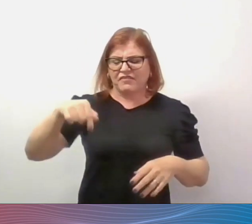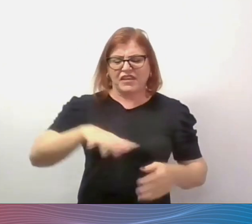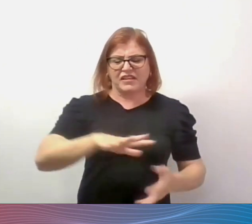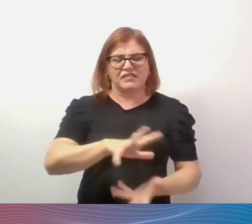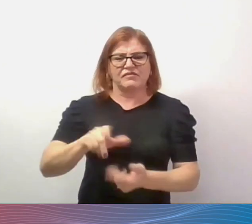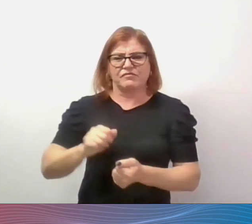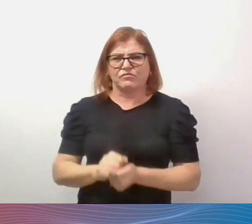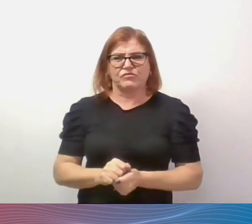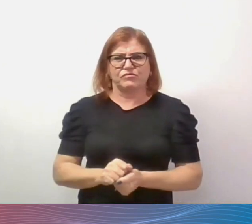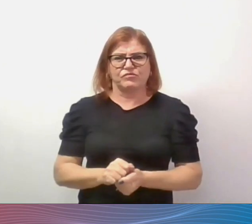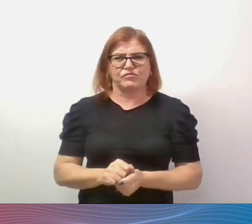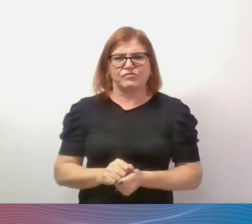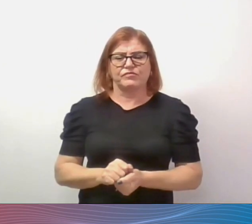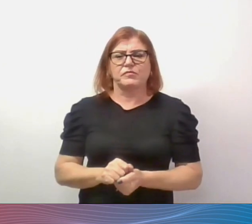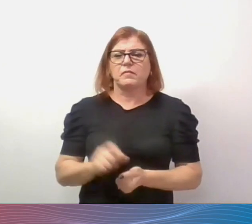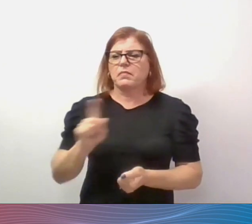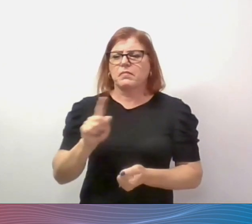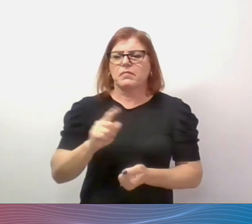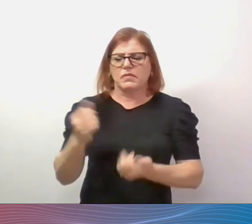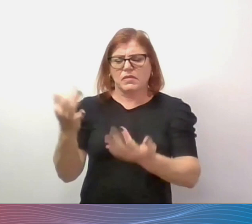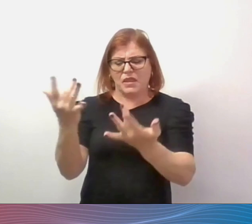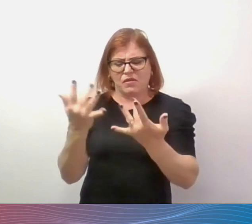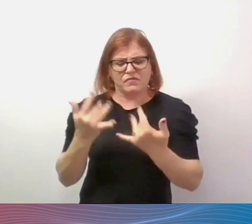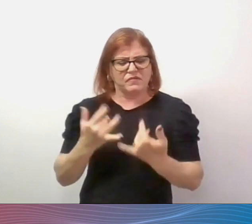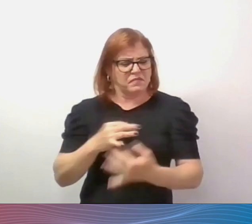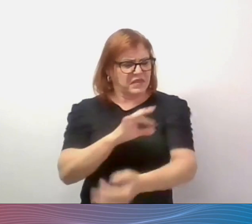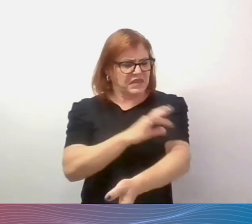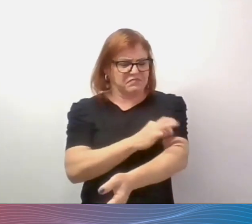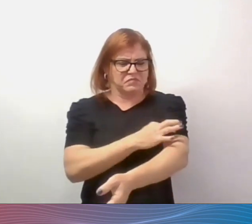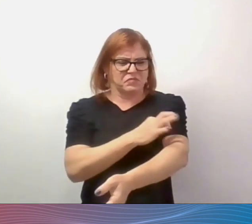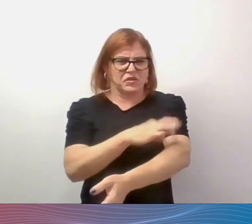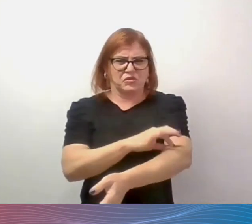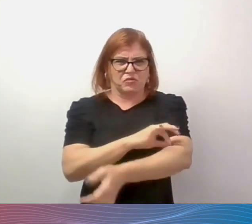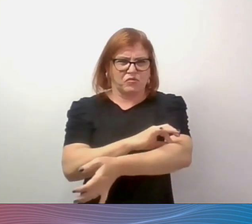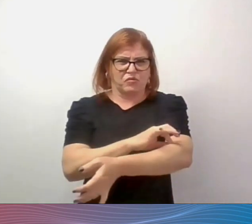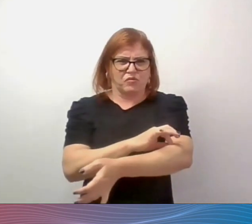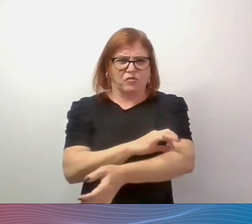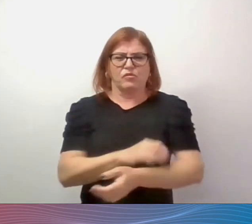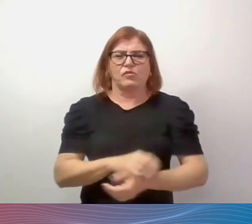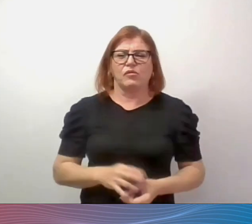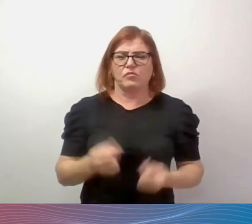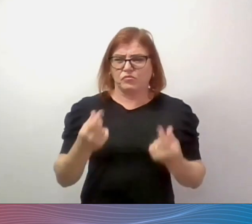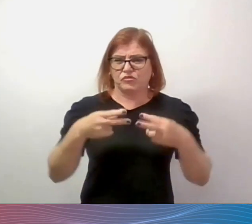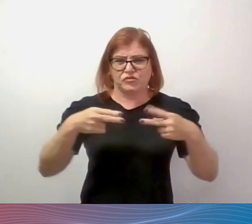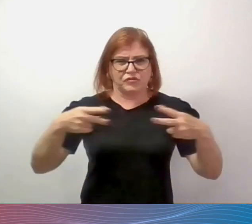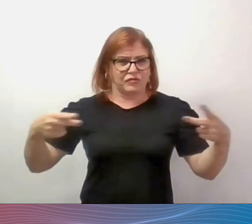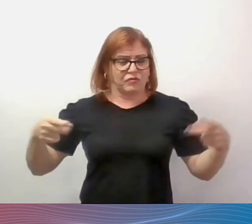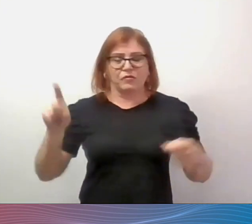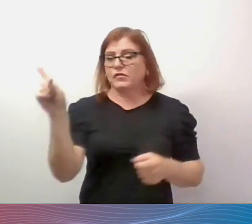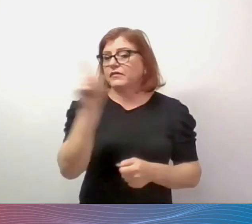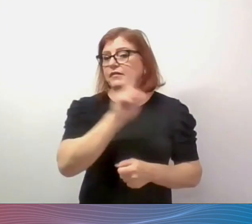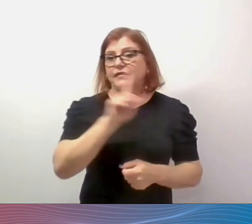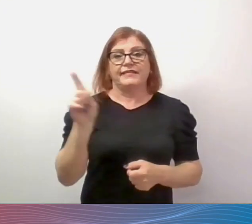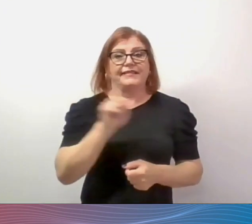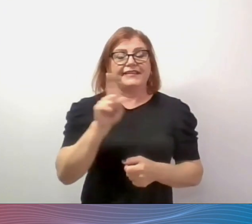é bênção da esfera física. Not blessings on this from this physical sphere. Mas